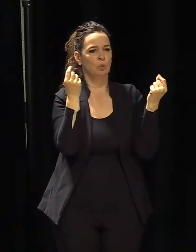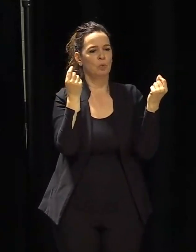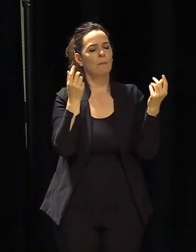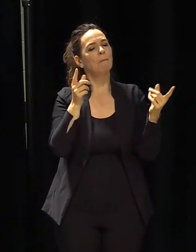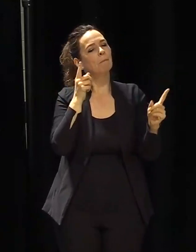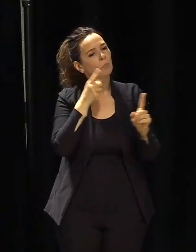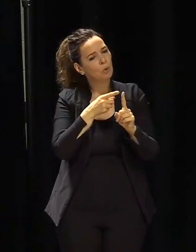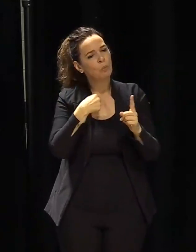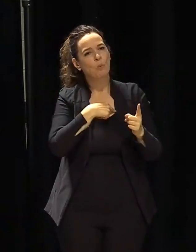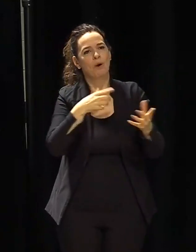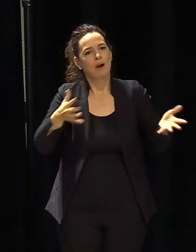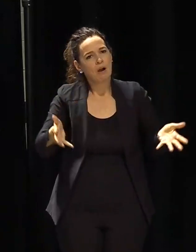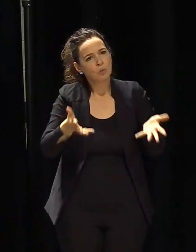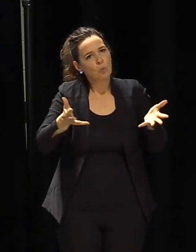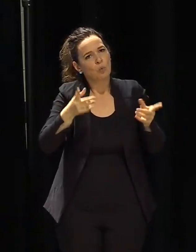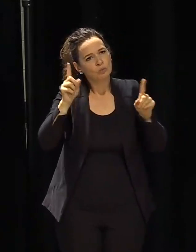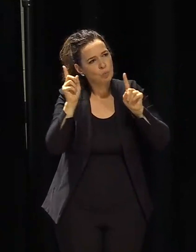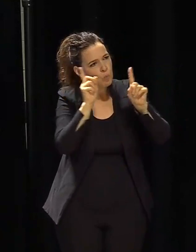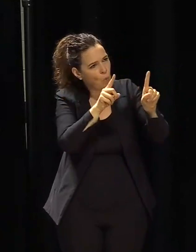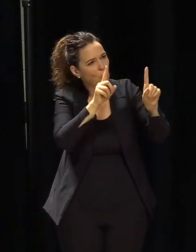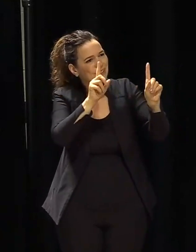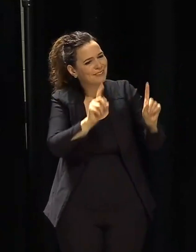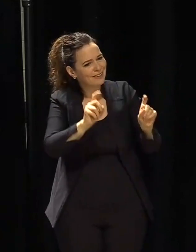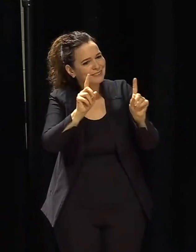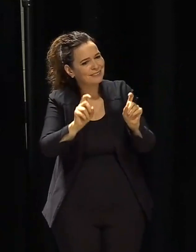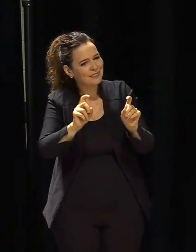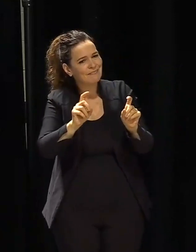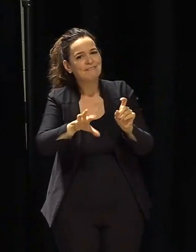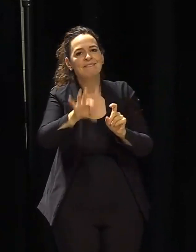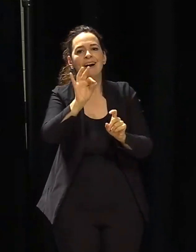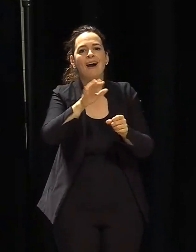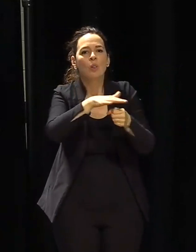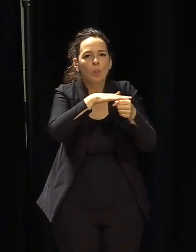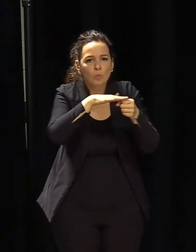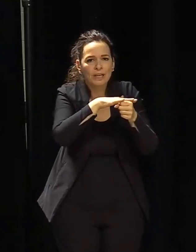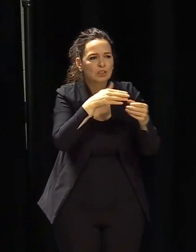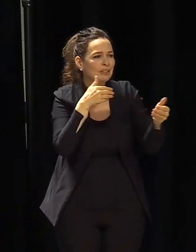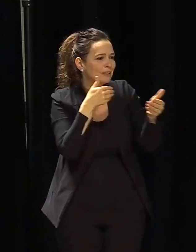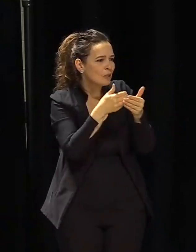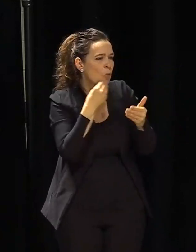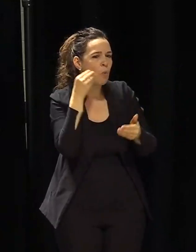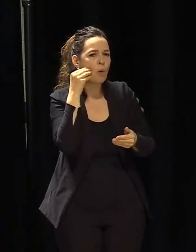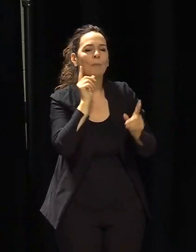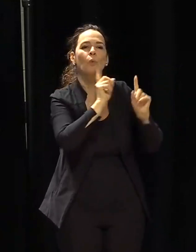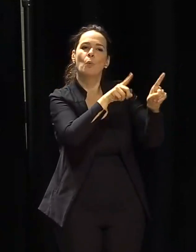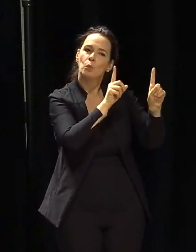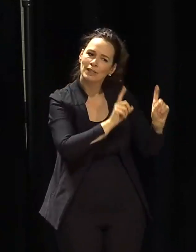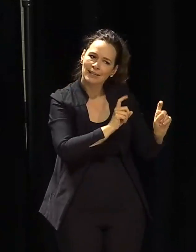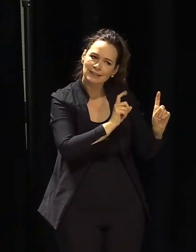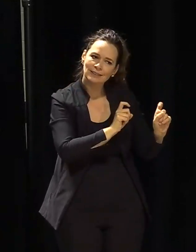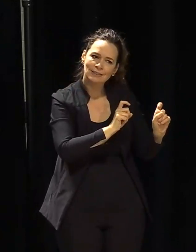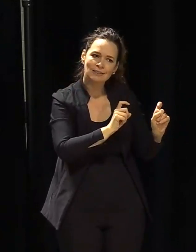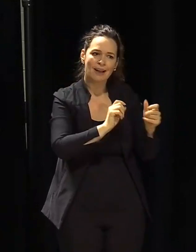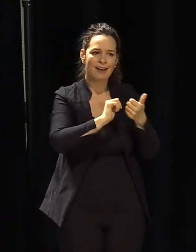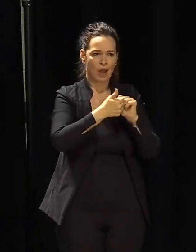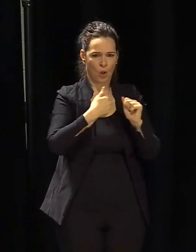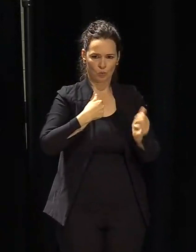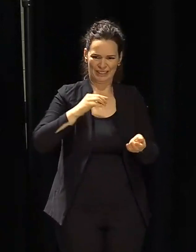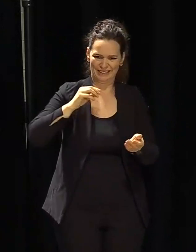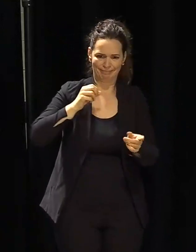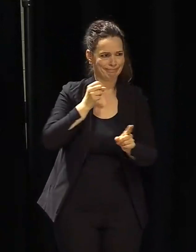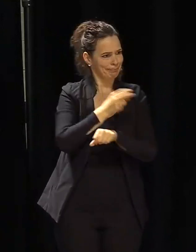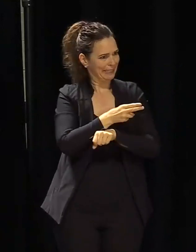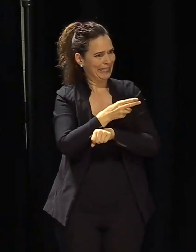we want to find it. We want to find the virus so we can box it in. That's how we get the positive rate. That's how we get the